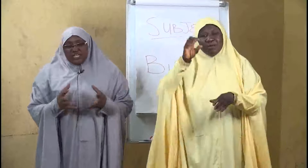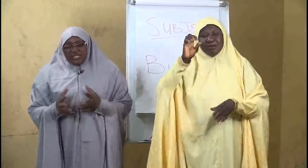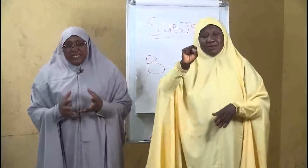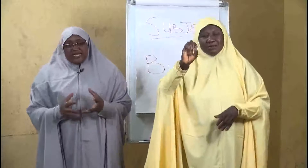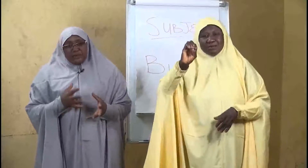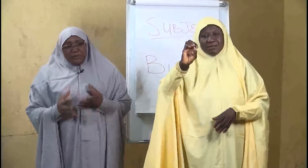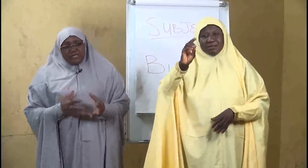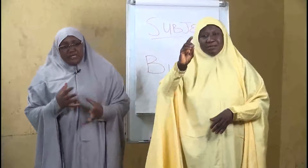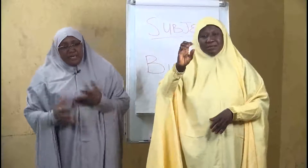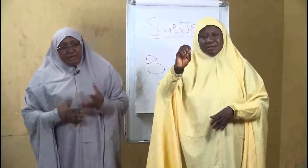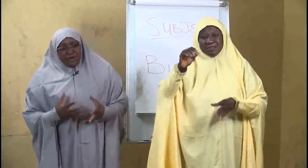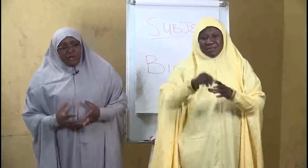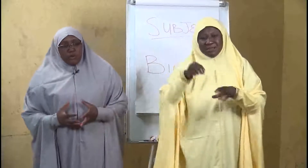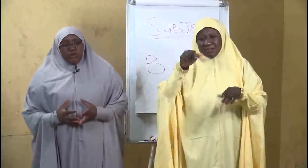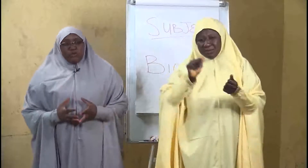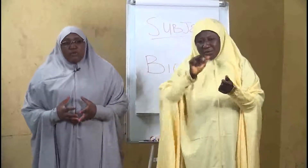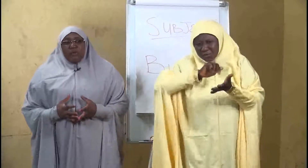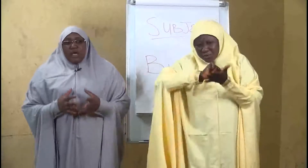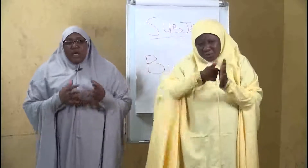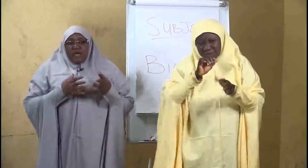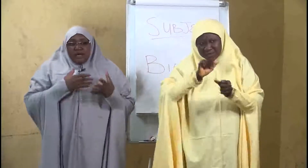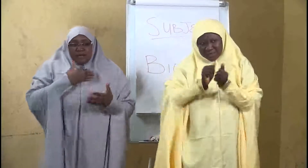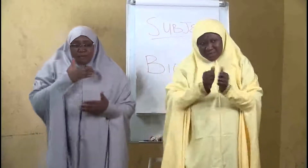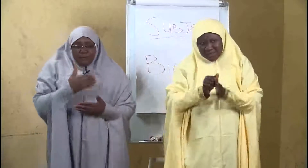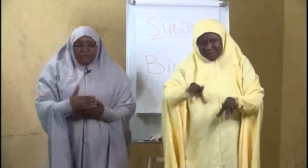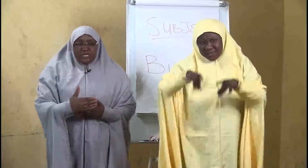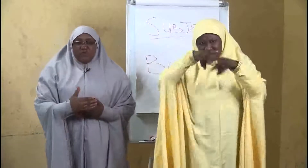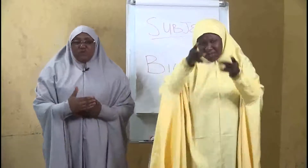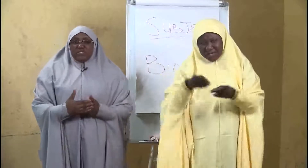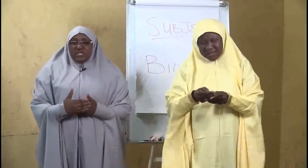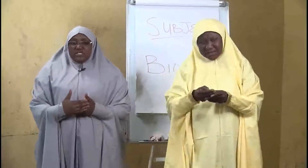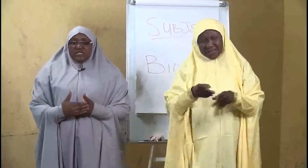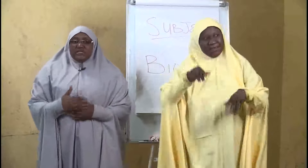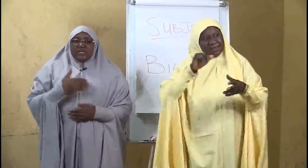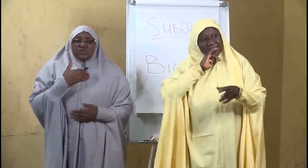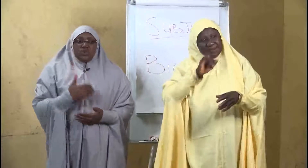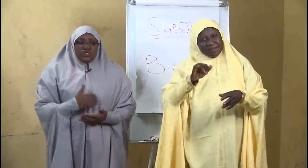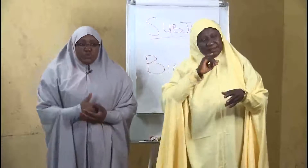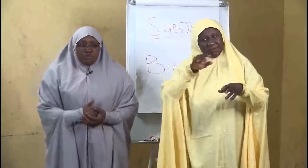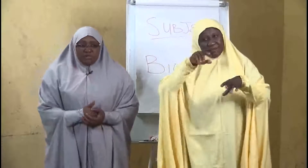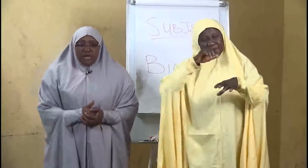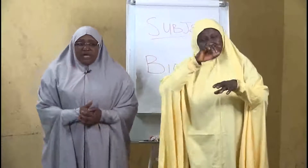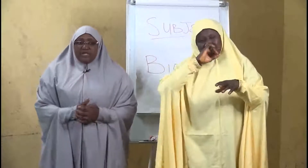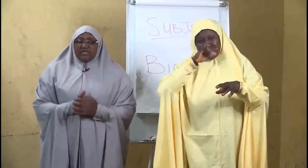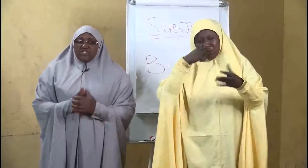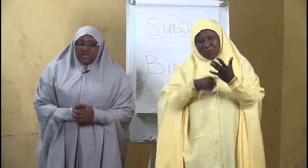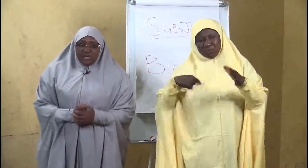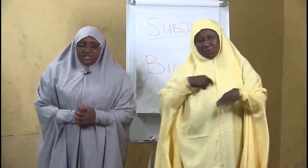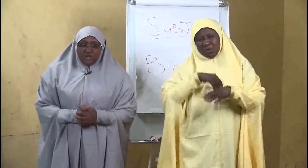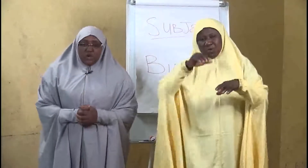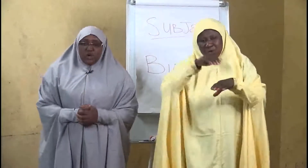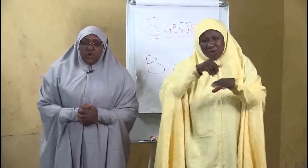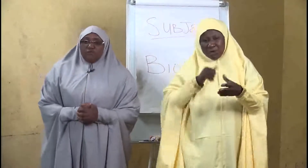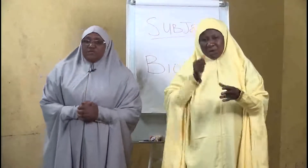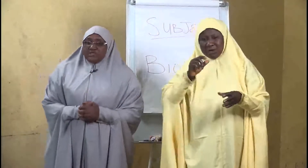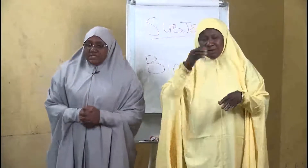Those changes that take place in the embryo, the process of those changes is what we mean by